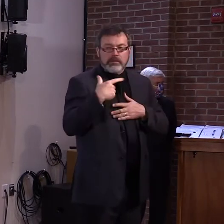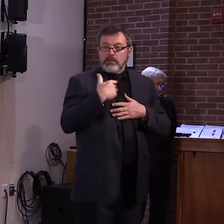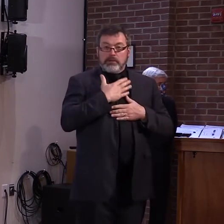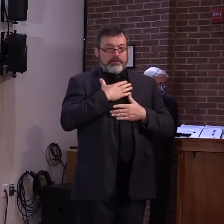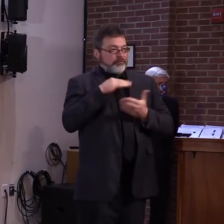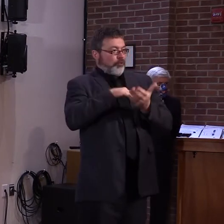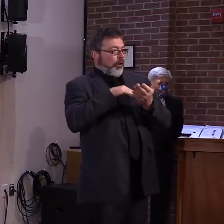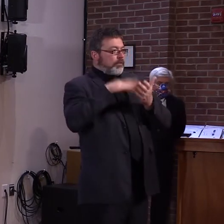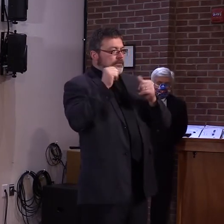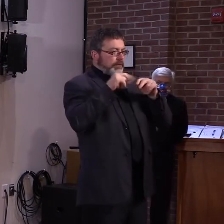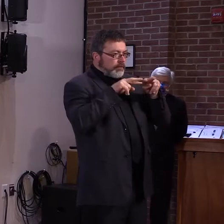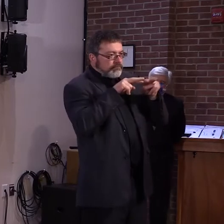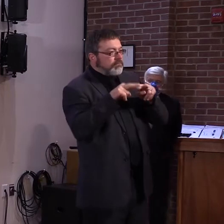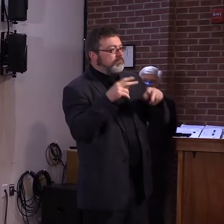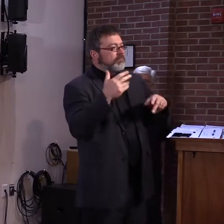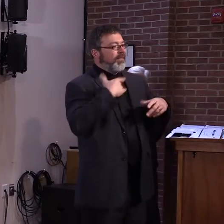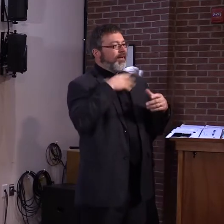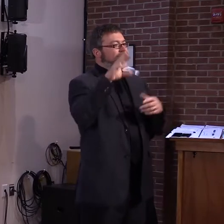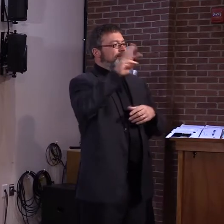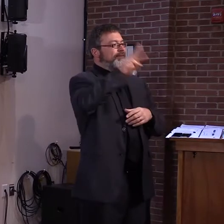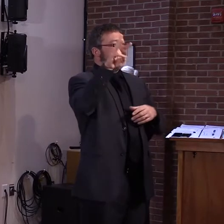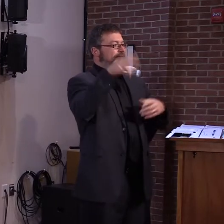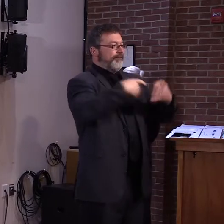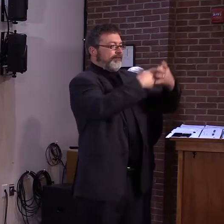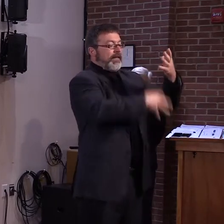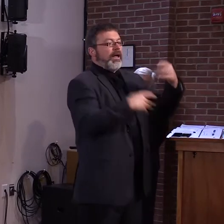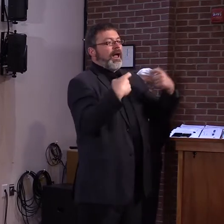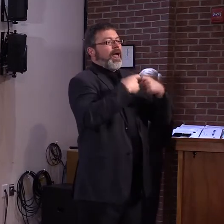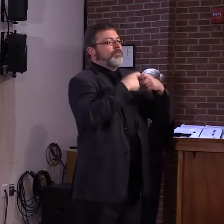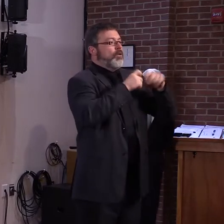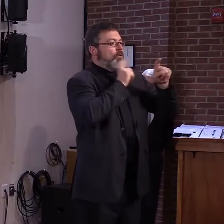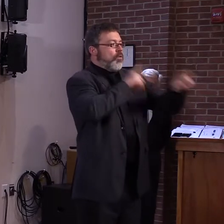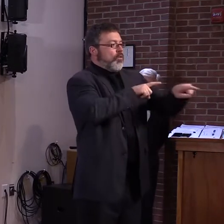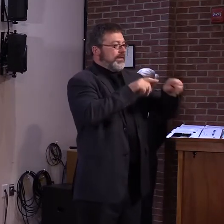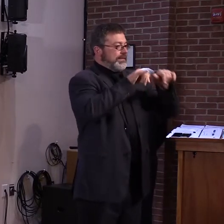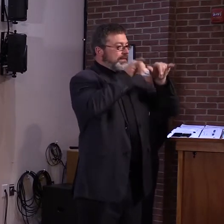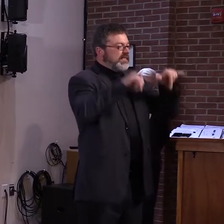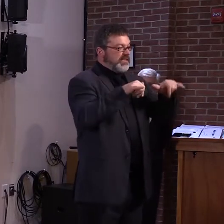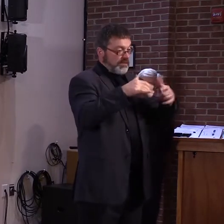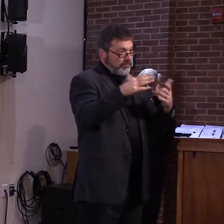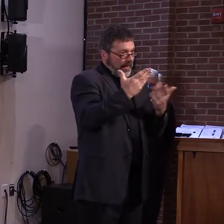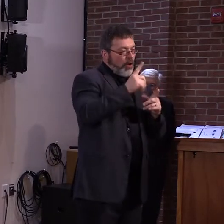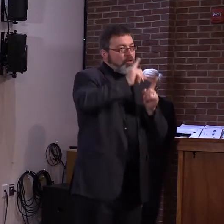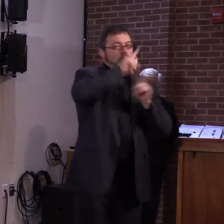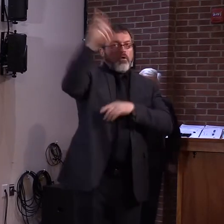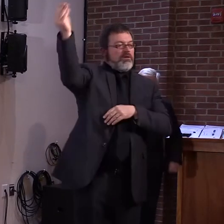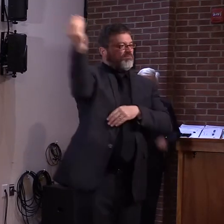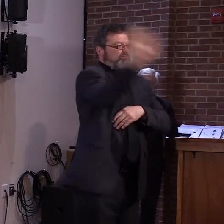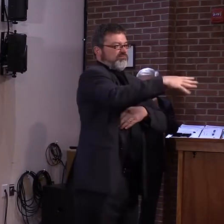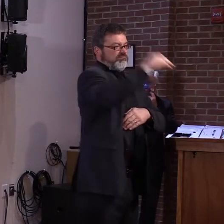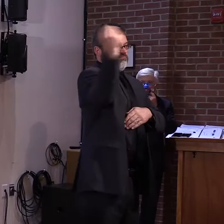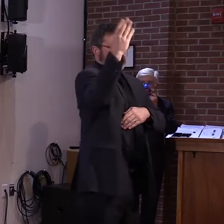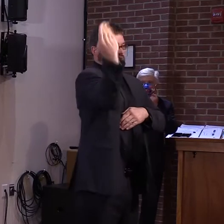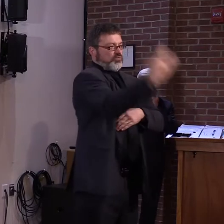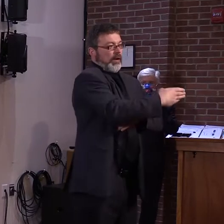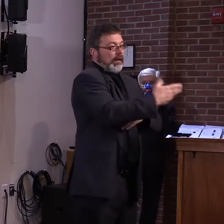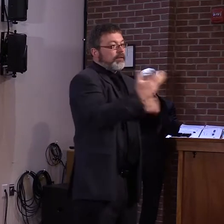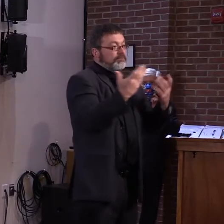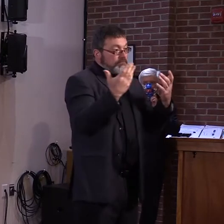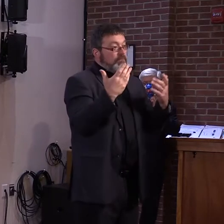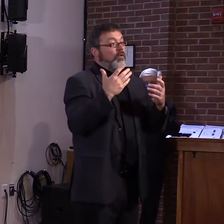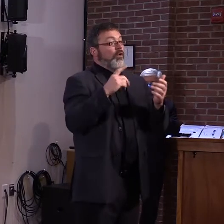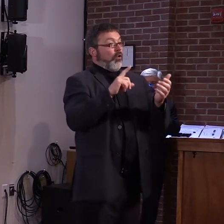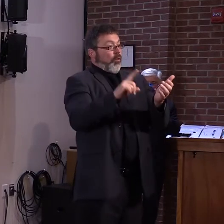system to access Vermont's allocation of vaccine. And then as doses are administered, to get that data into